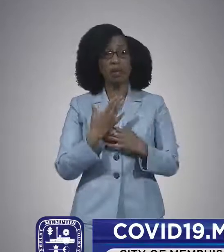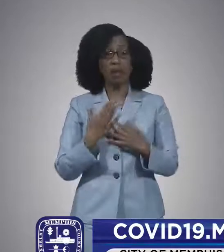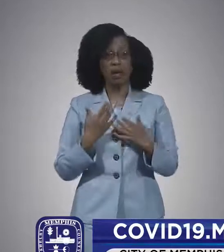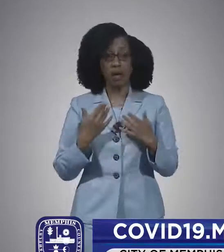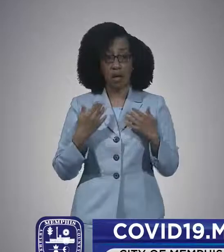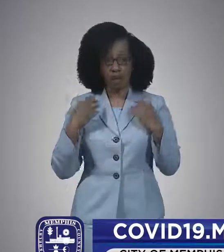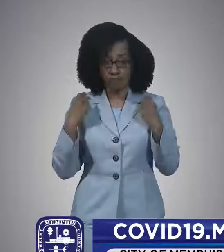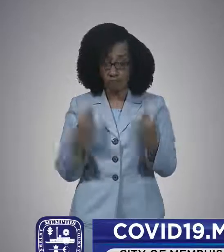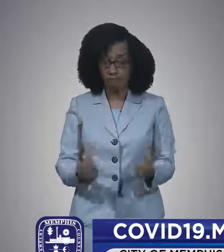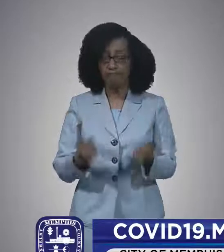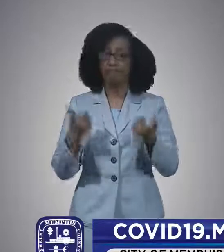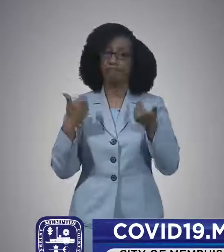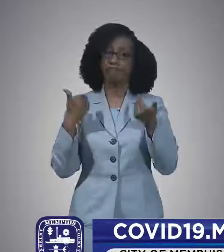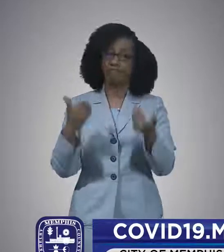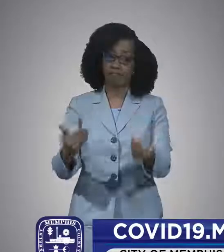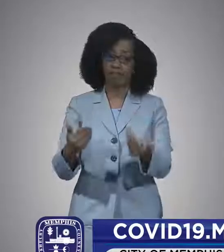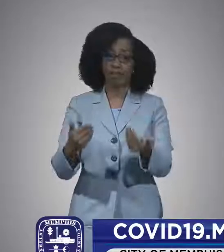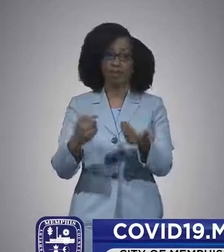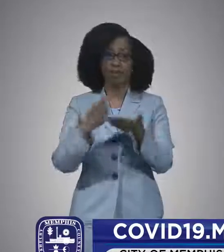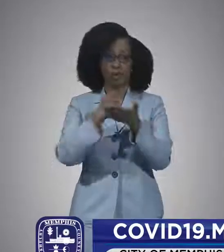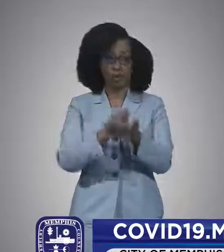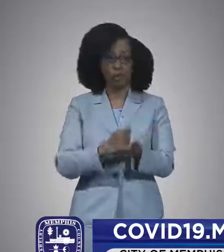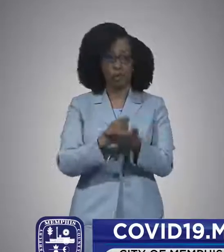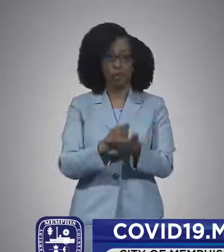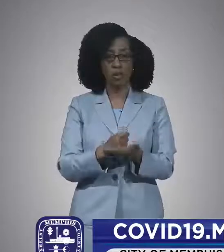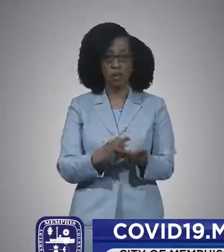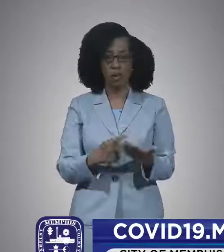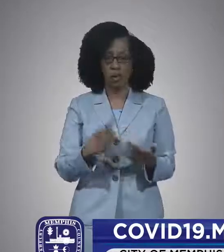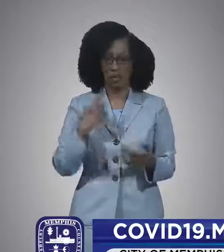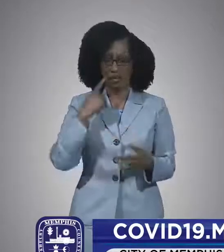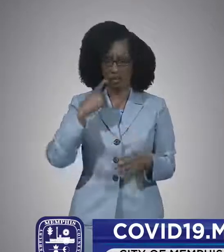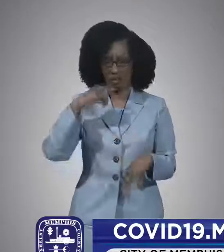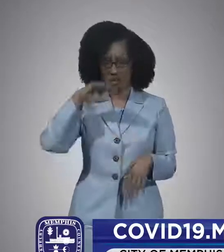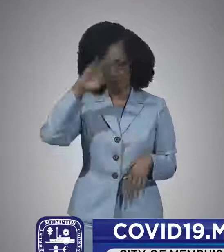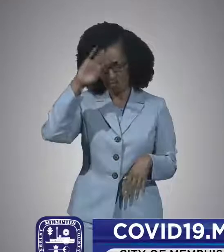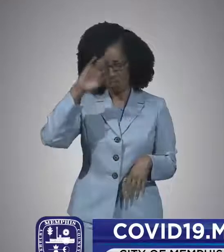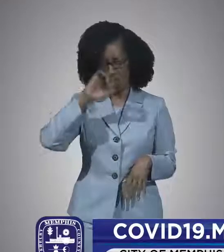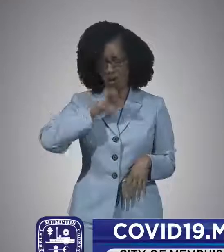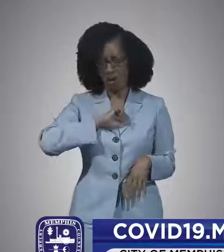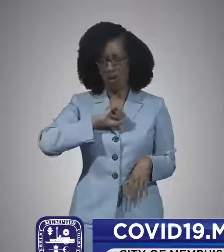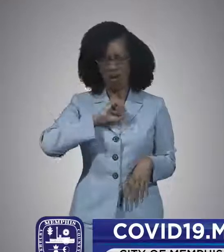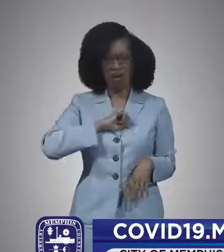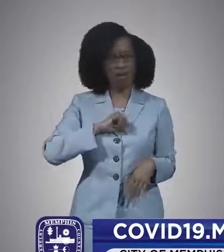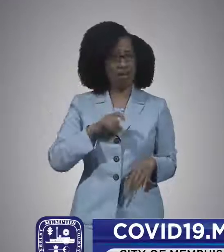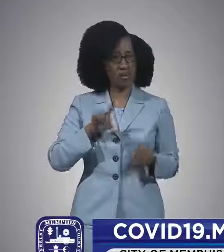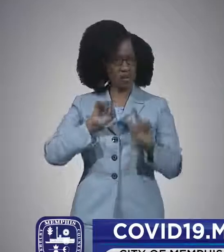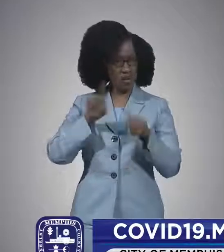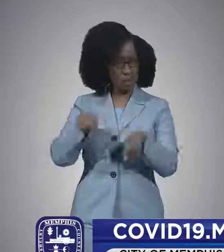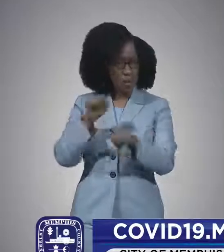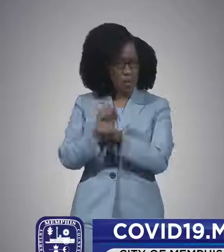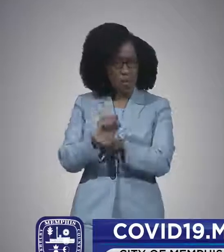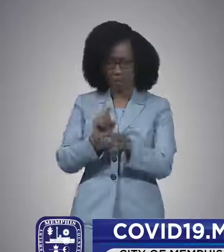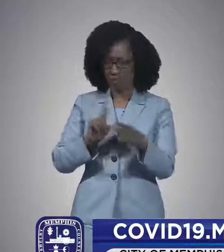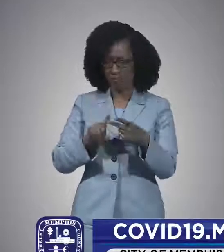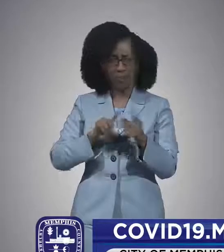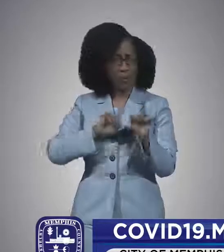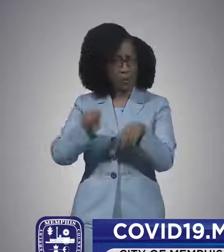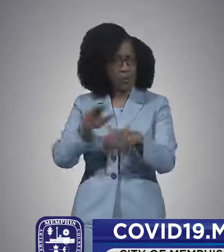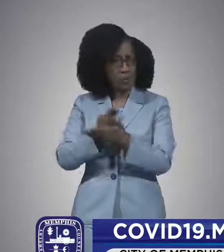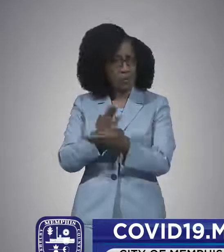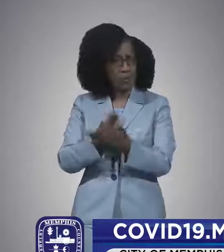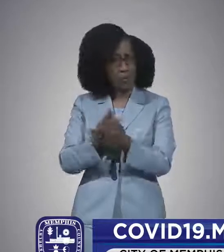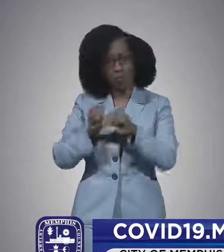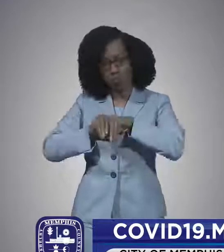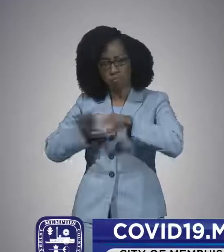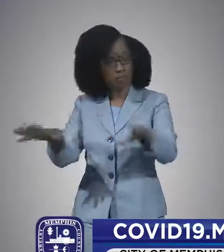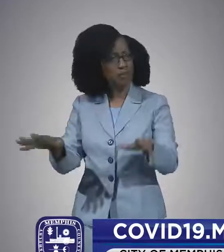the fact or denying the fact that what they have could be COVID and coming to work or going to school anyway. We